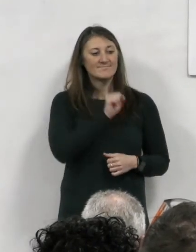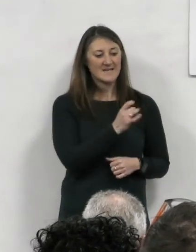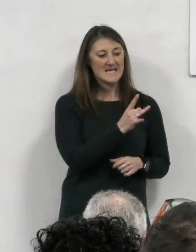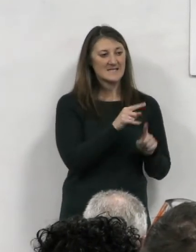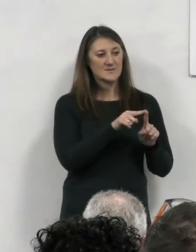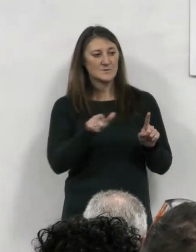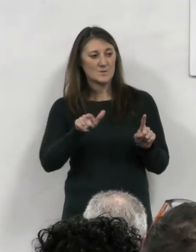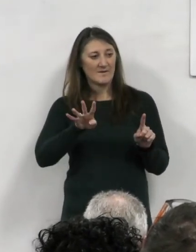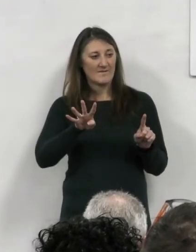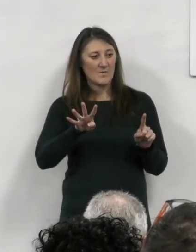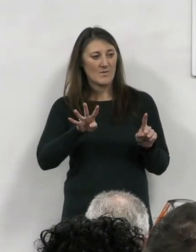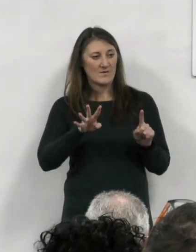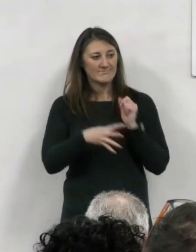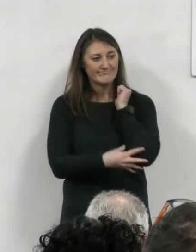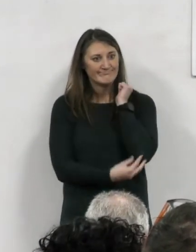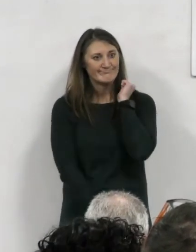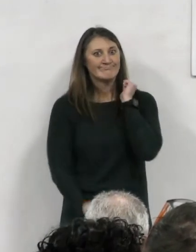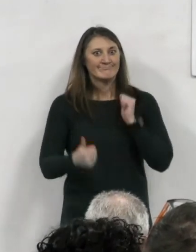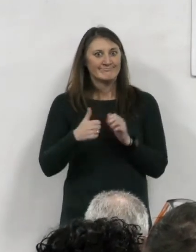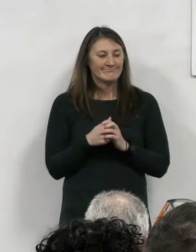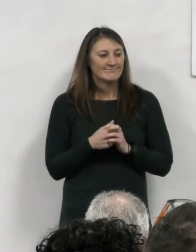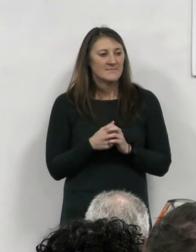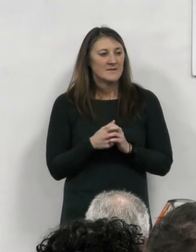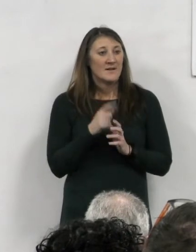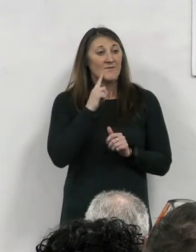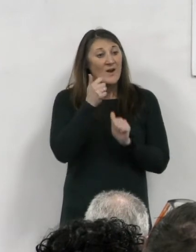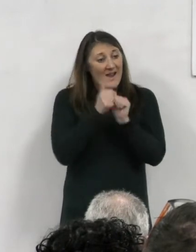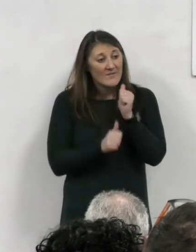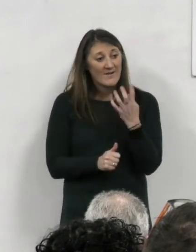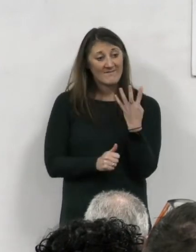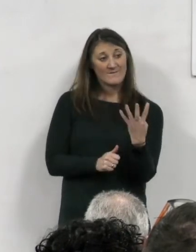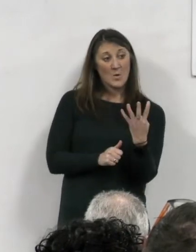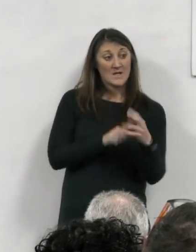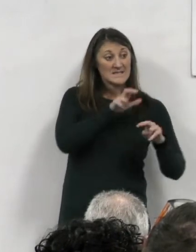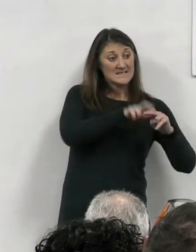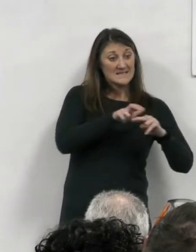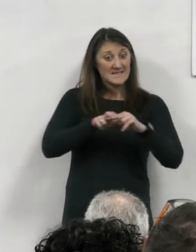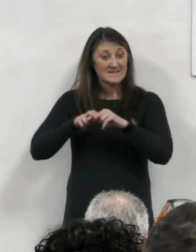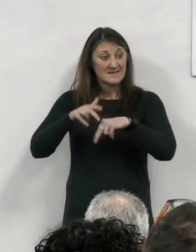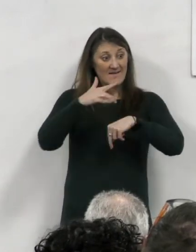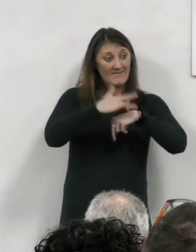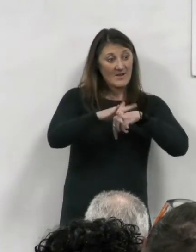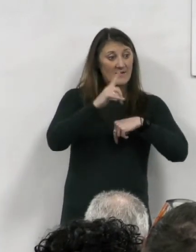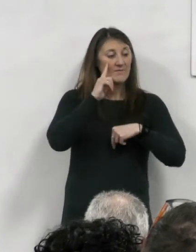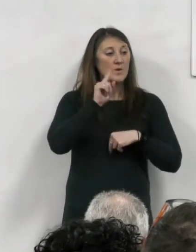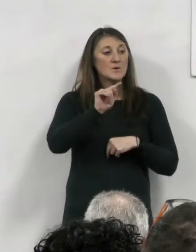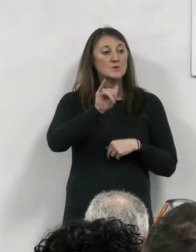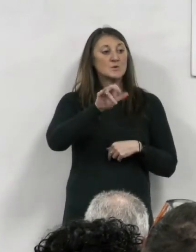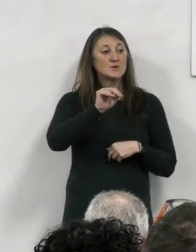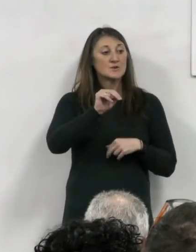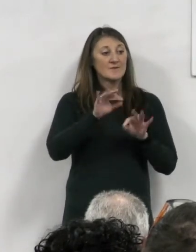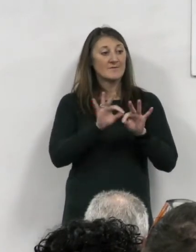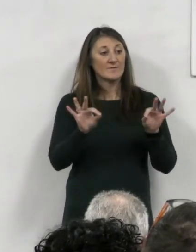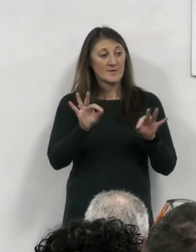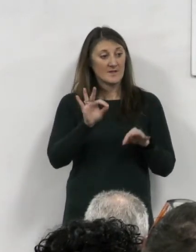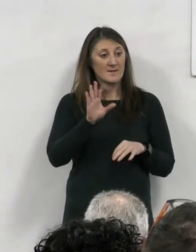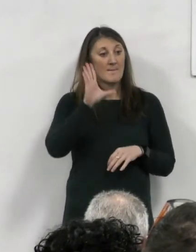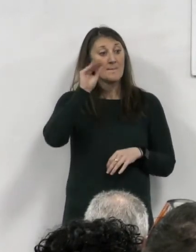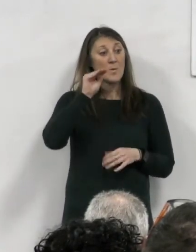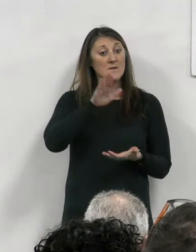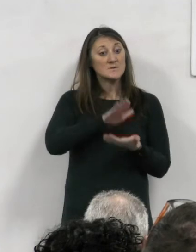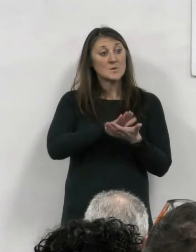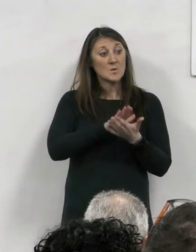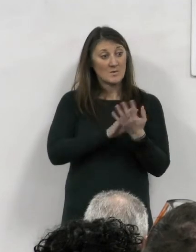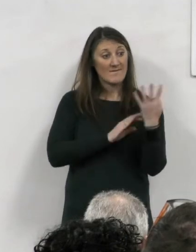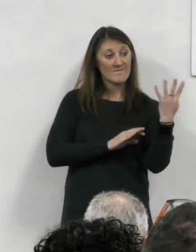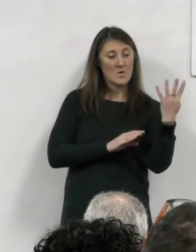24. For every 4 seats that are available in a tuition-free all-boys school, there's one